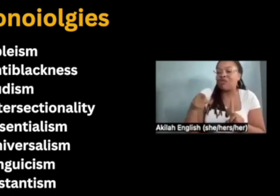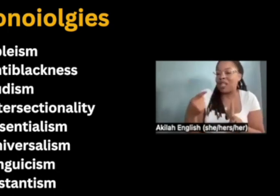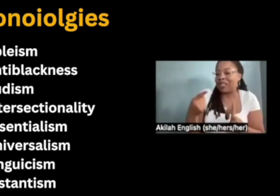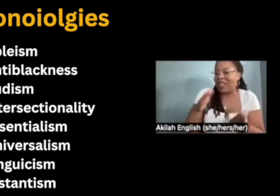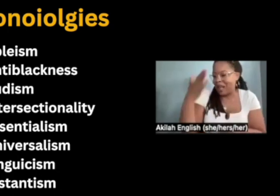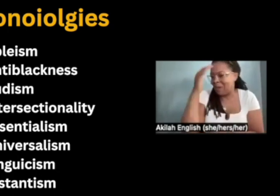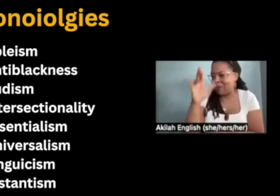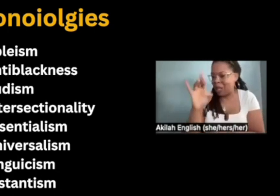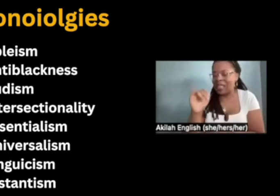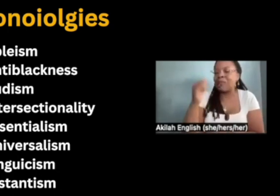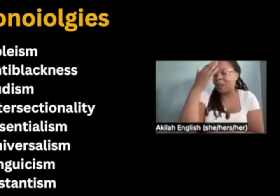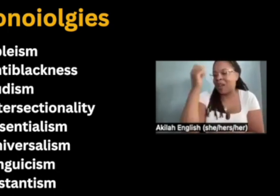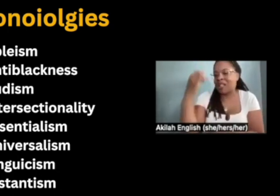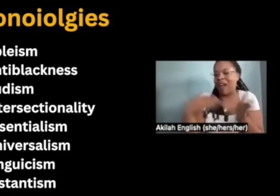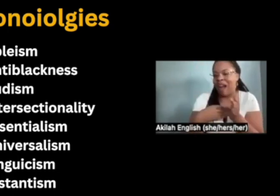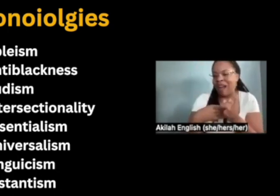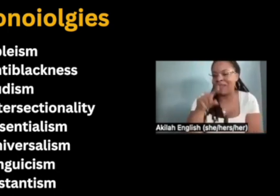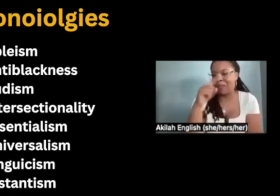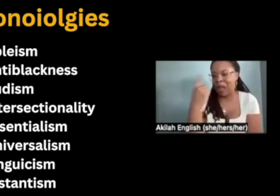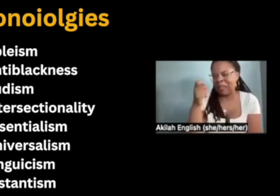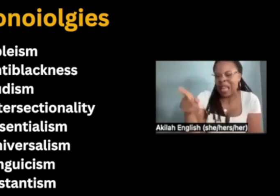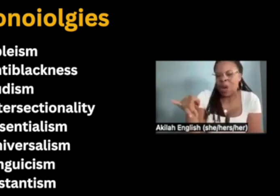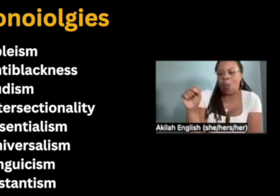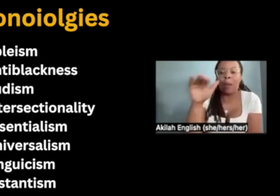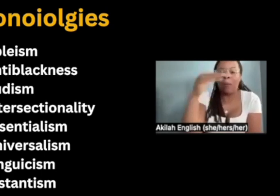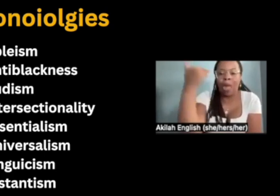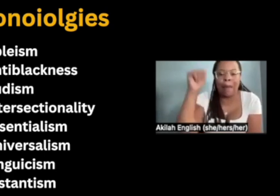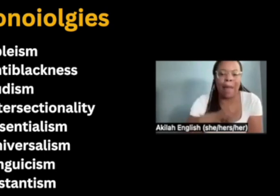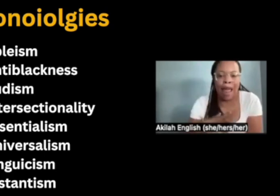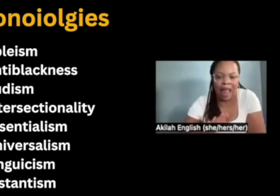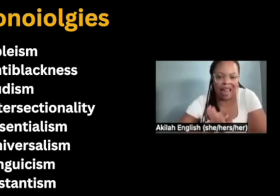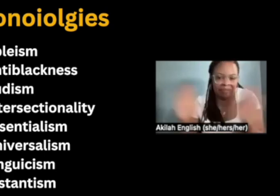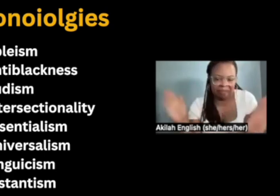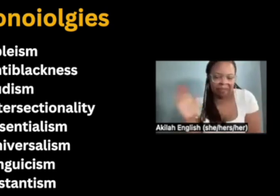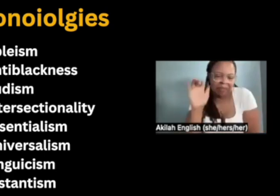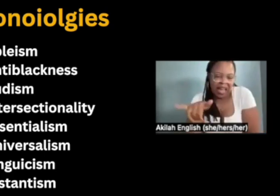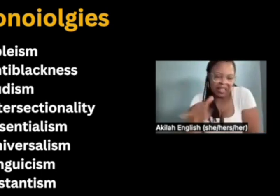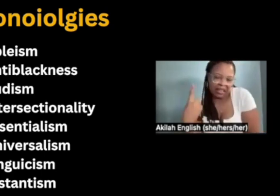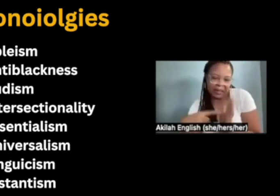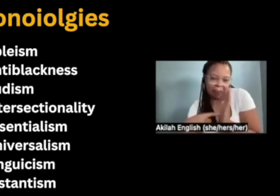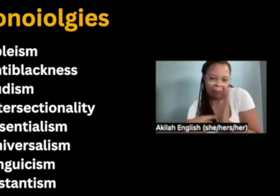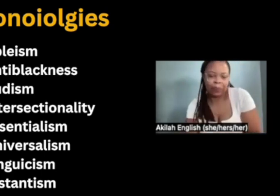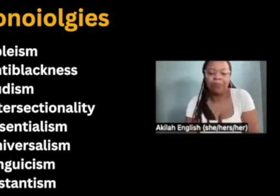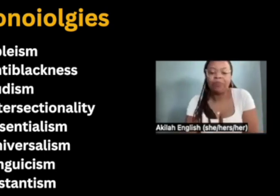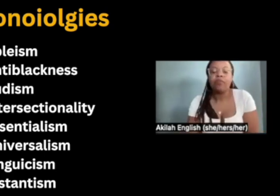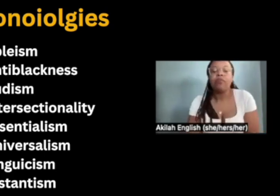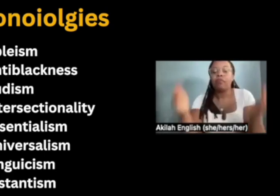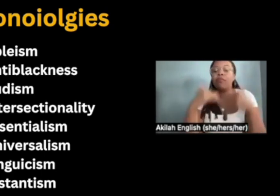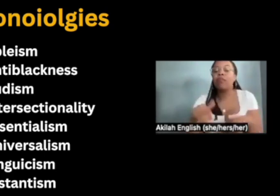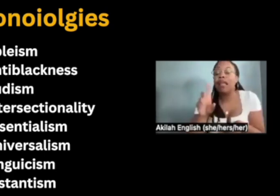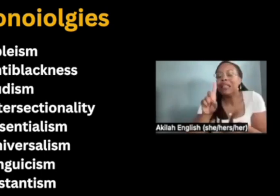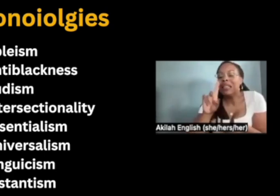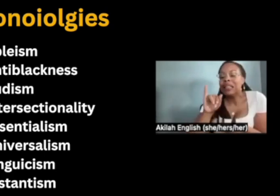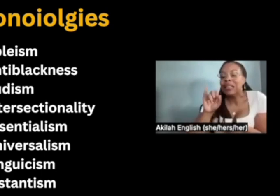Think about George Floyd's death as one example of anti-Blackness, and how that happened because he's a Black man.